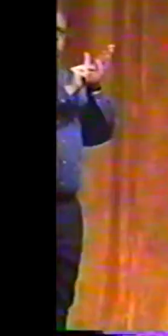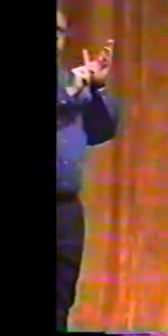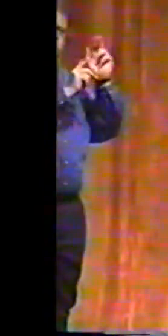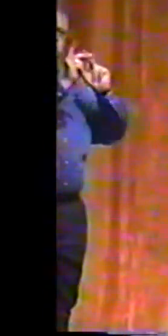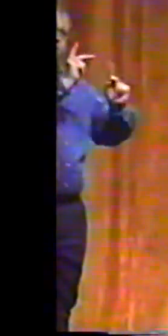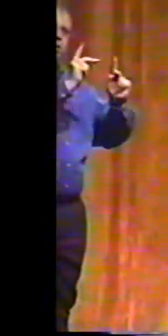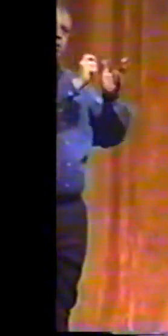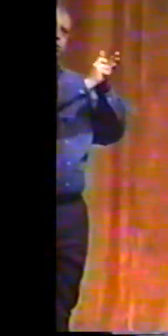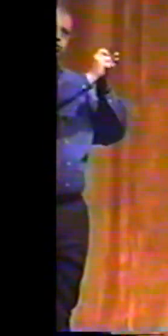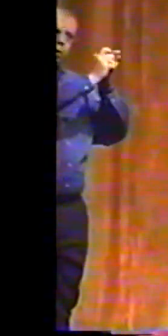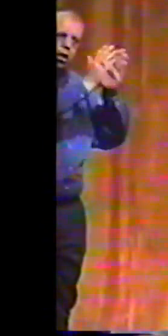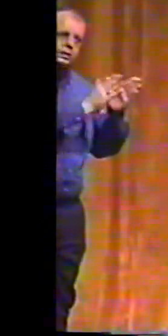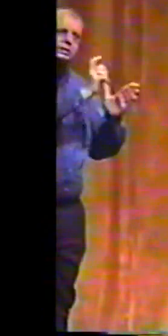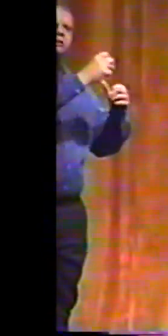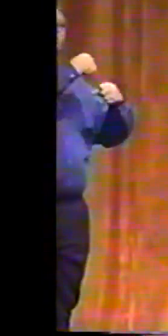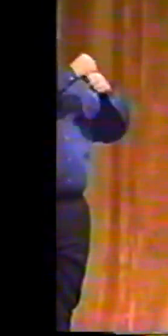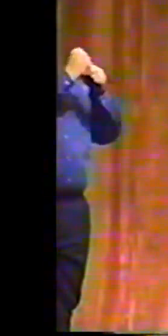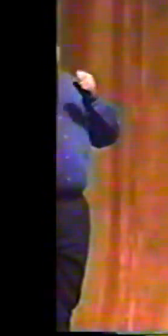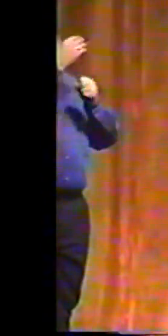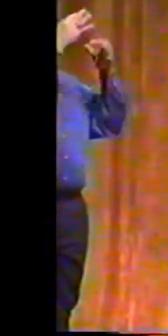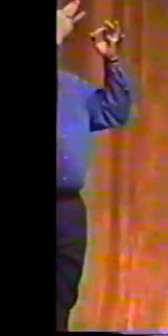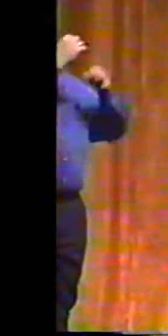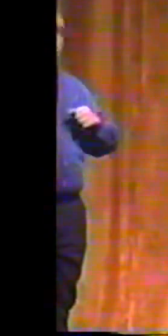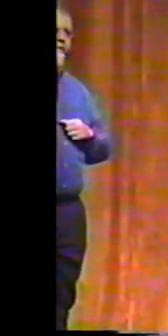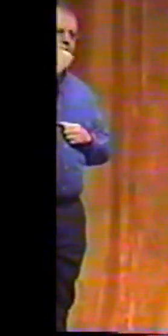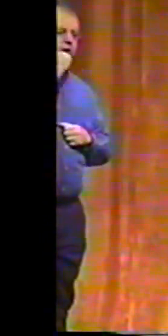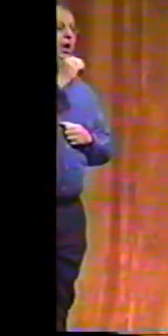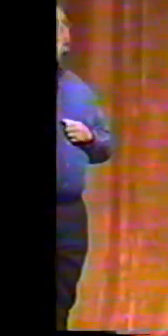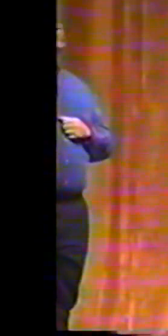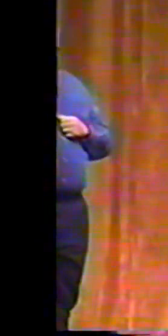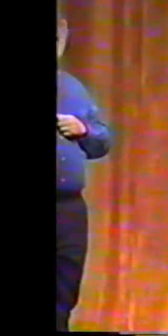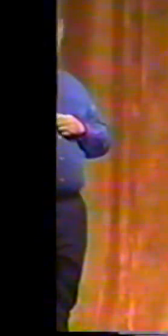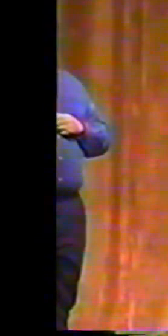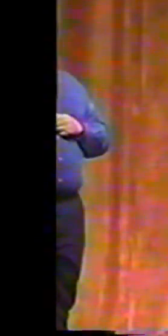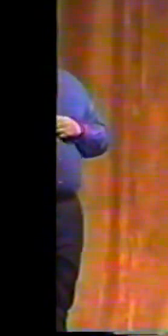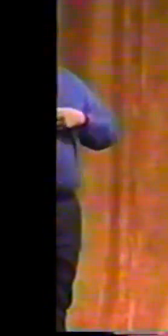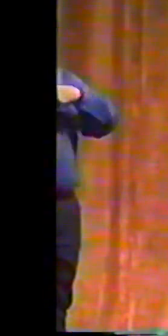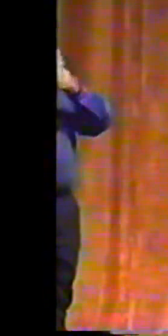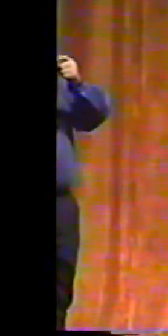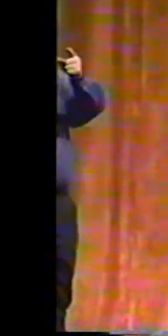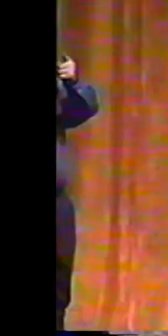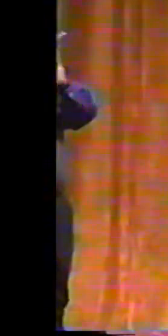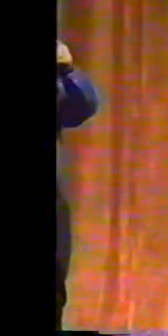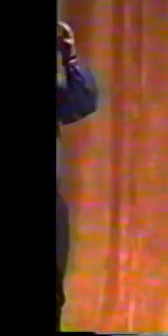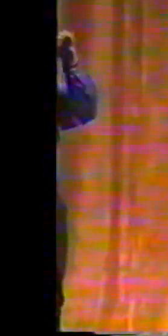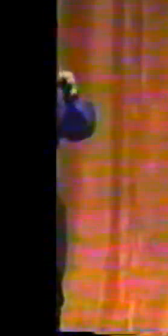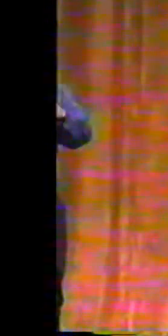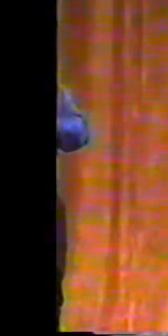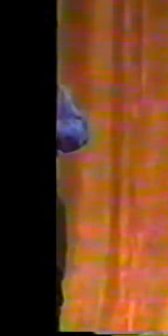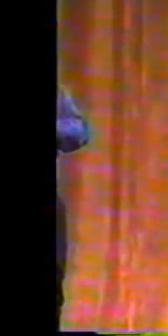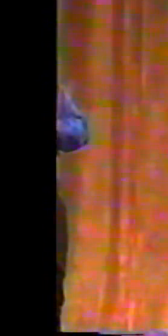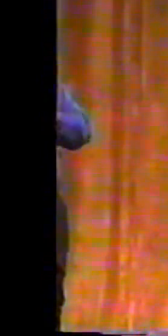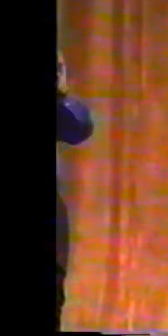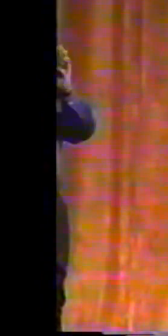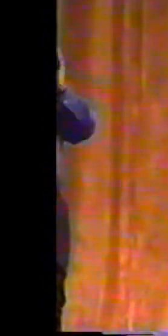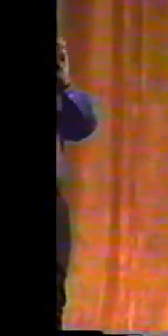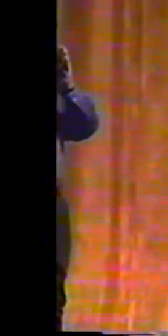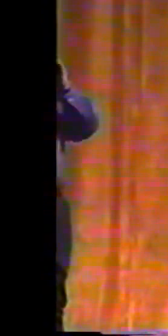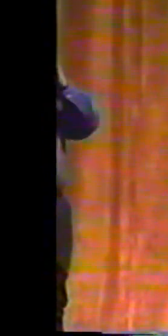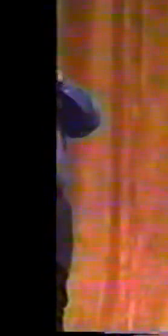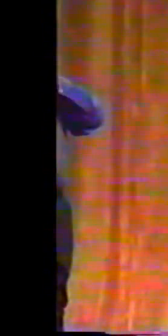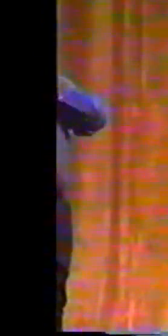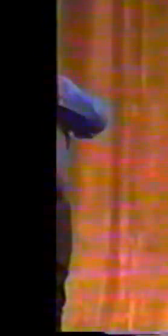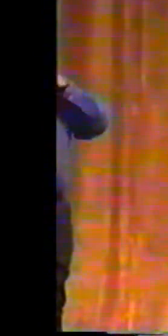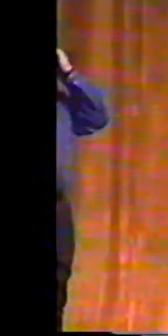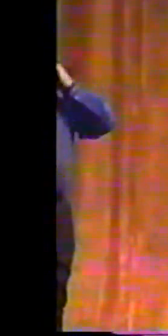answer. Will news agencies always make the right choice? No. Sometimes they will go overboard. I think the problem